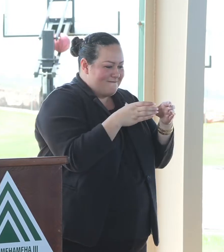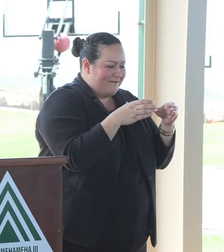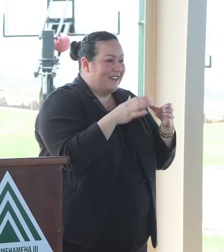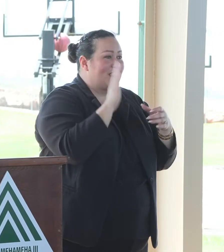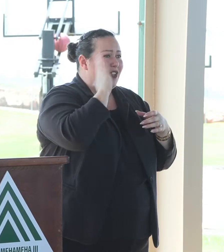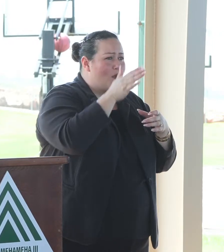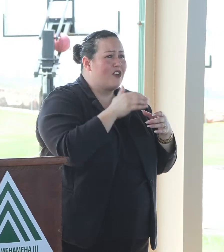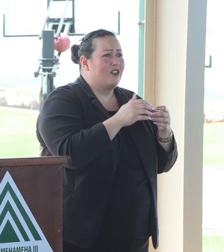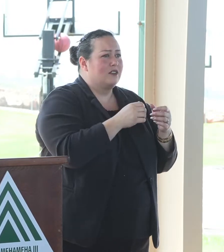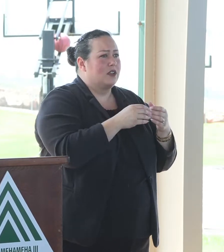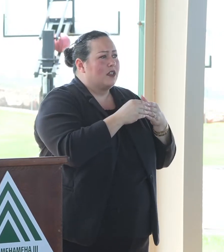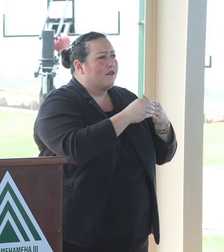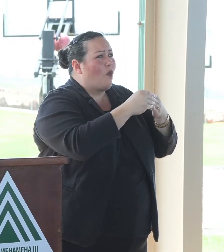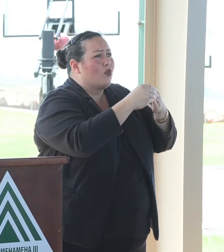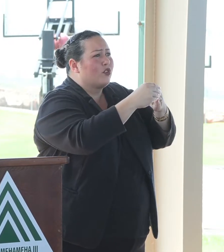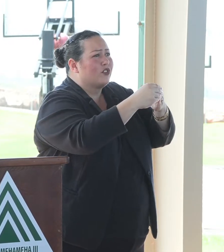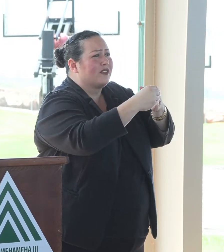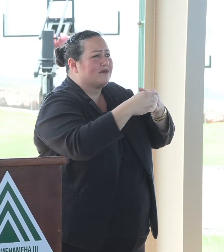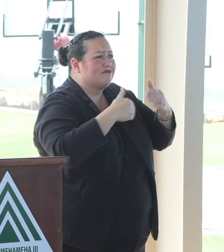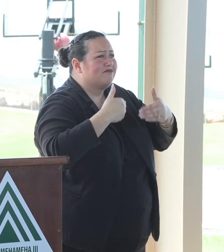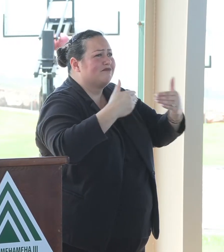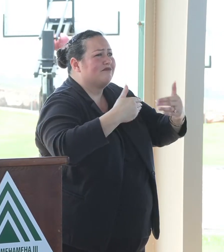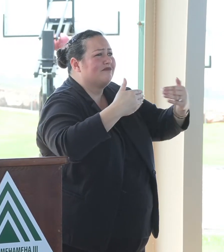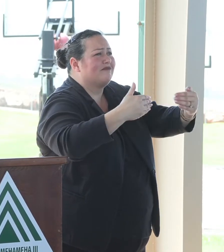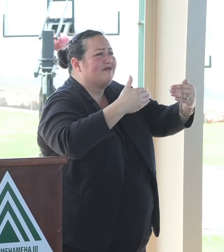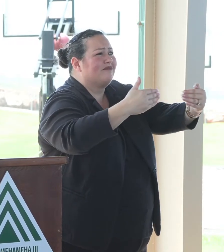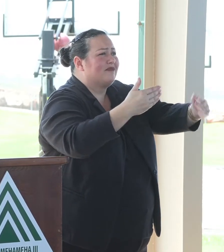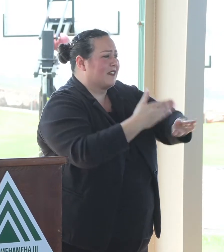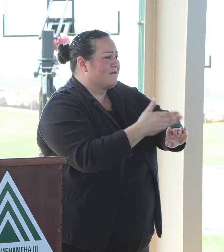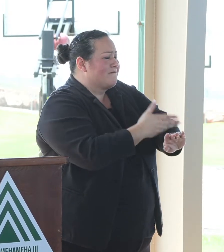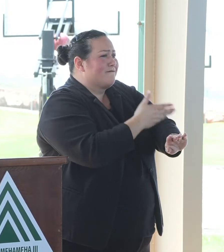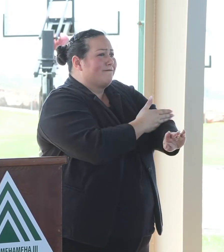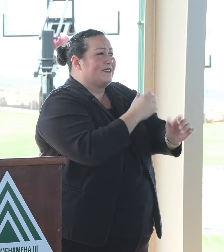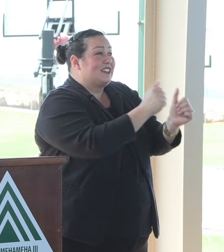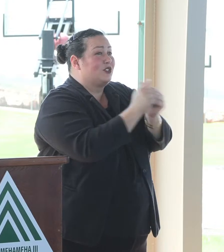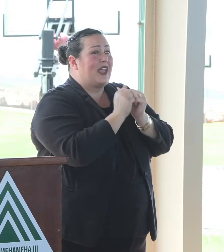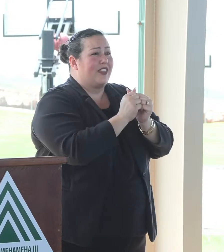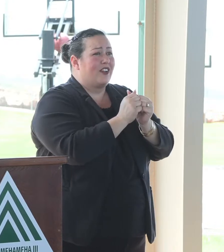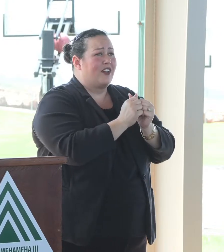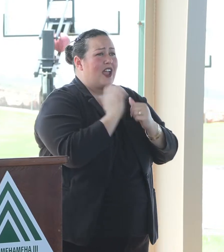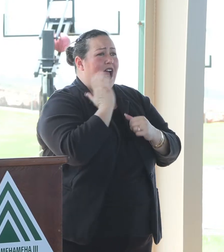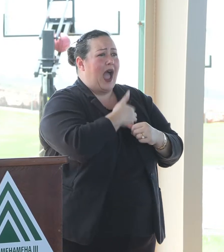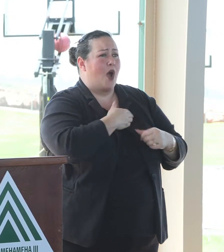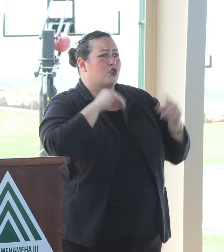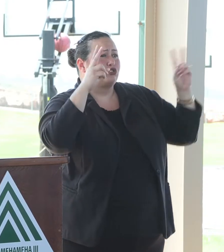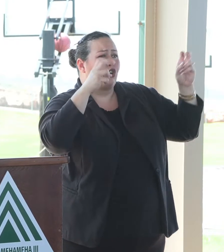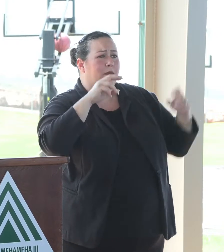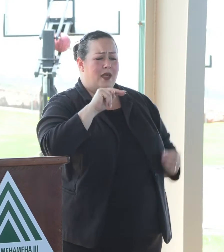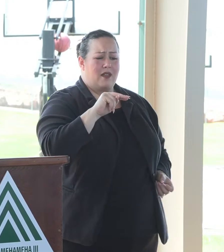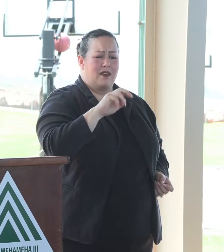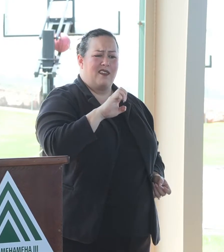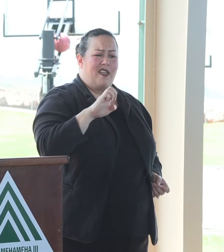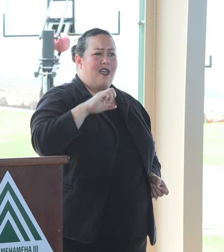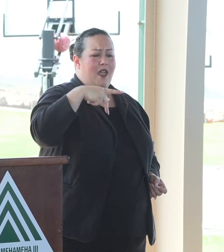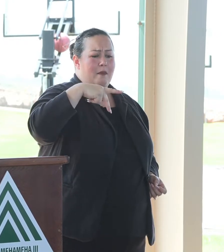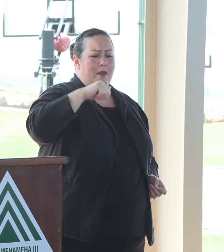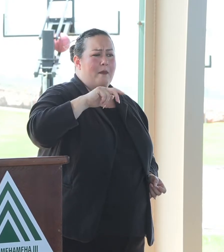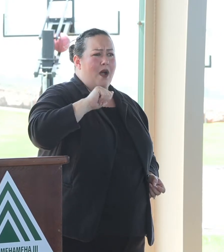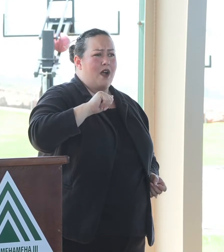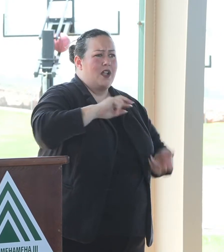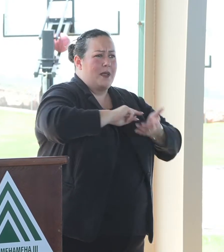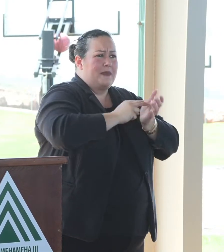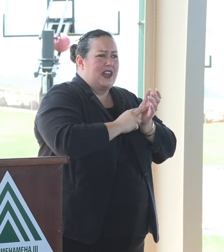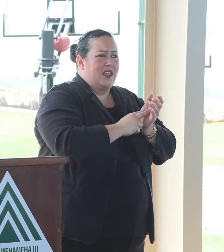together. I can only think of our term in the department of Ne'epapa. Ne'epapa meaning pulling